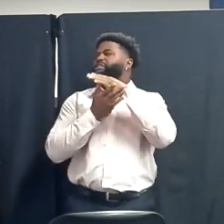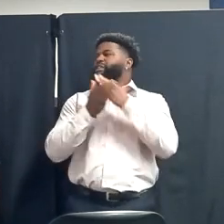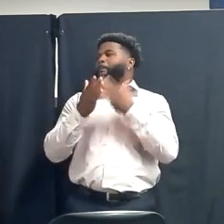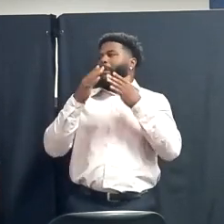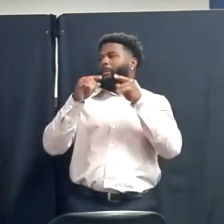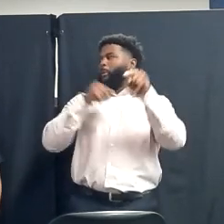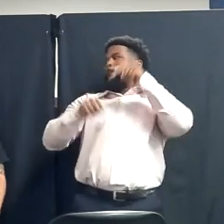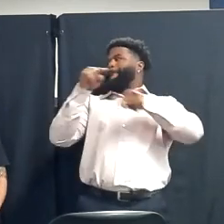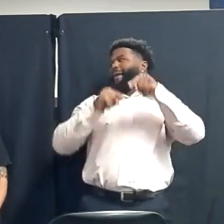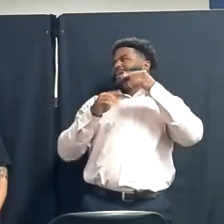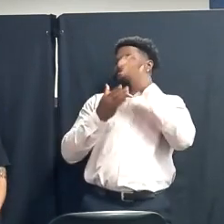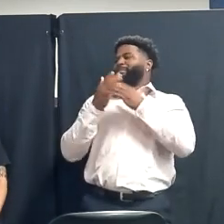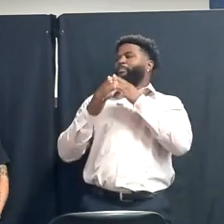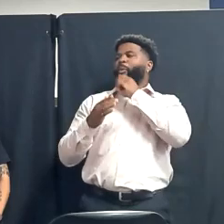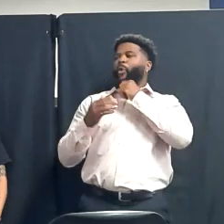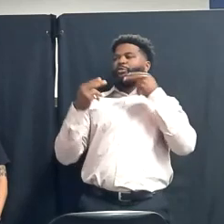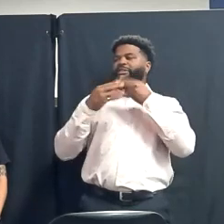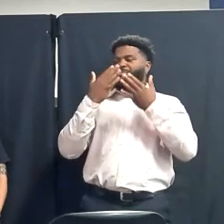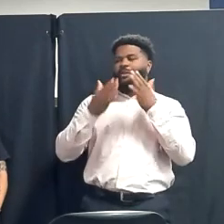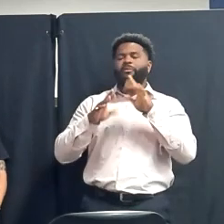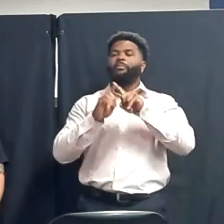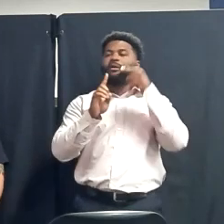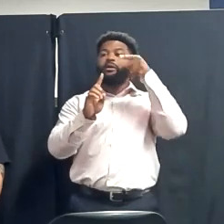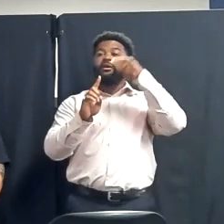backwards a little bit, but